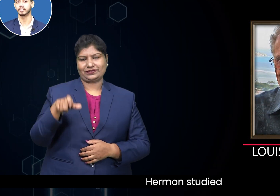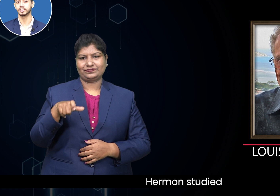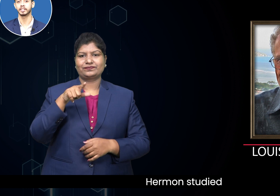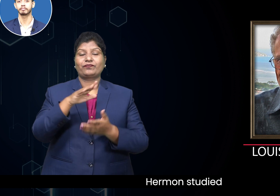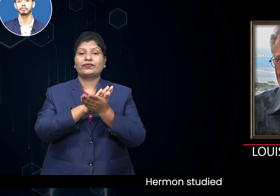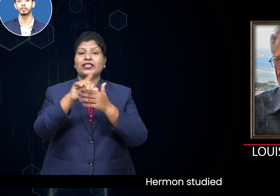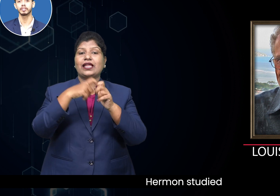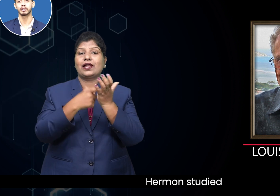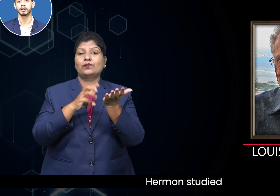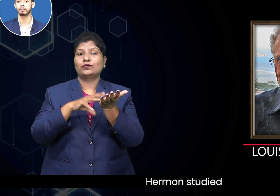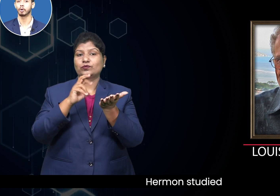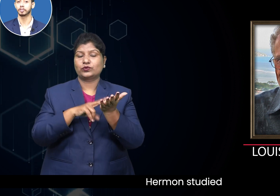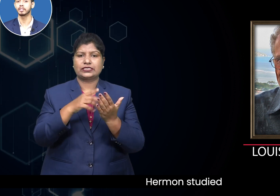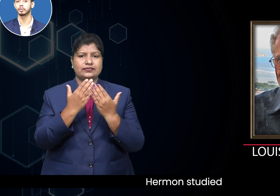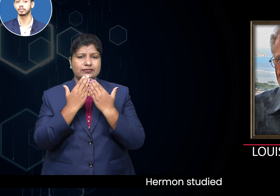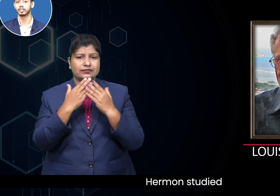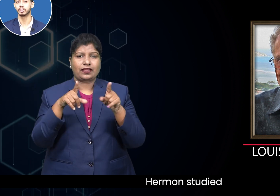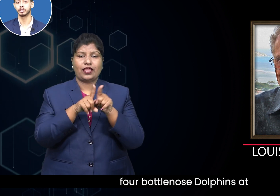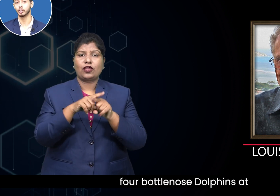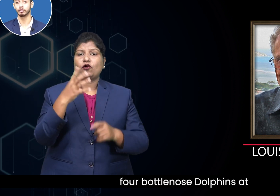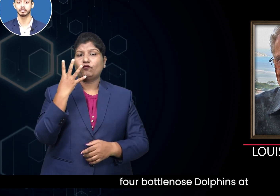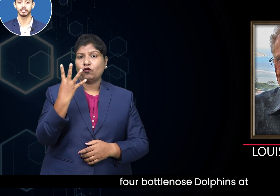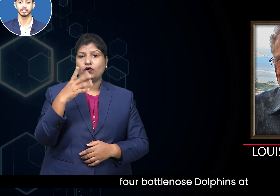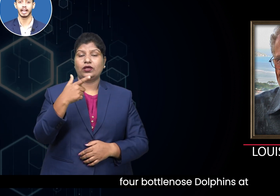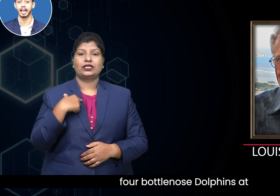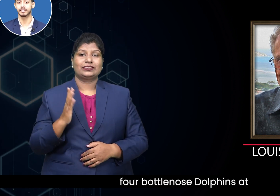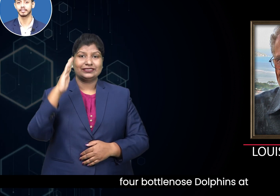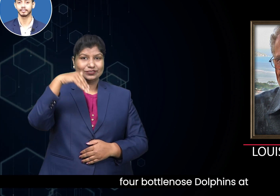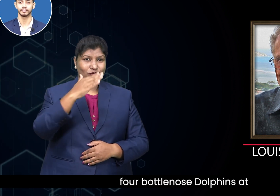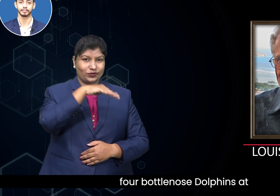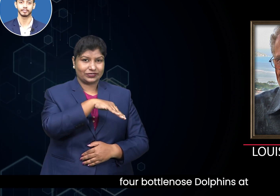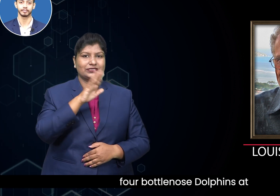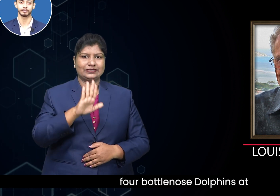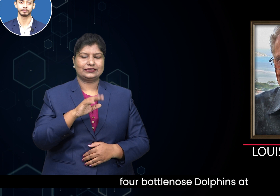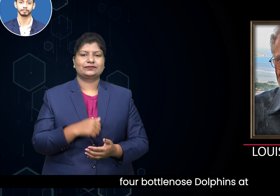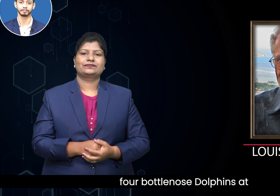Hermann studied 4 bottlenose dolphins at